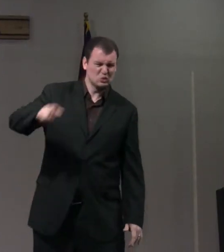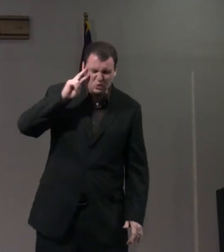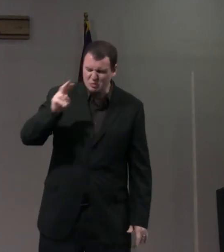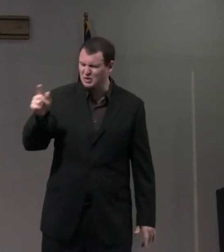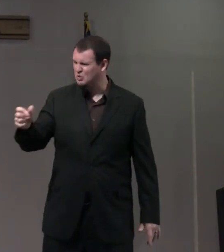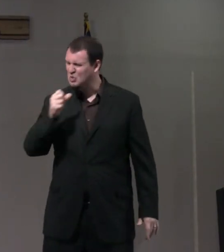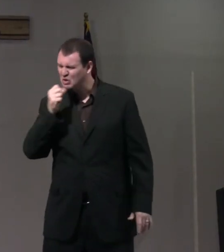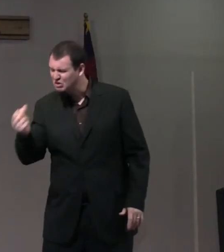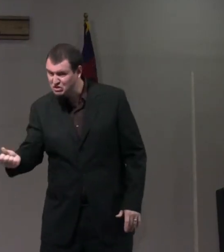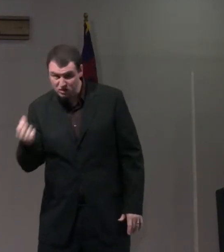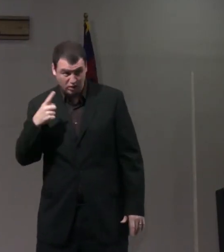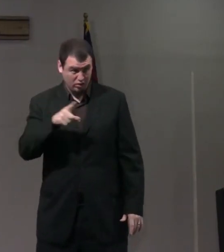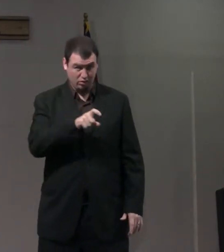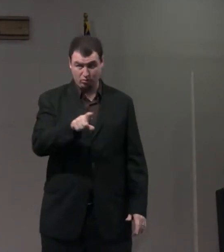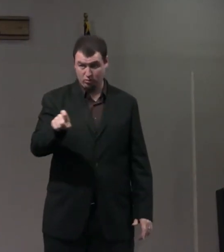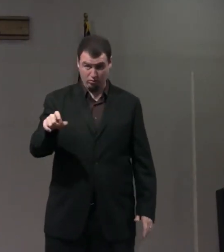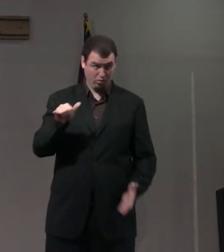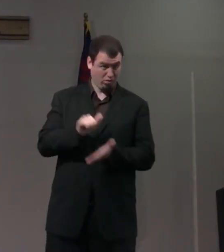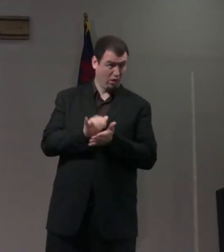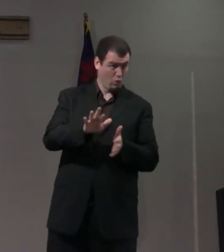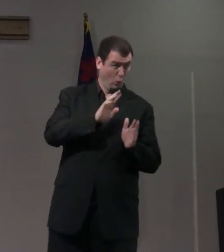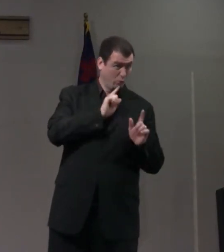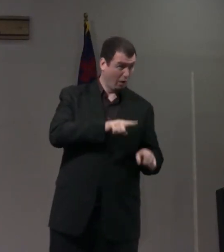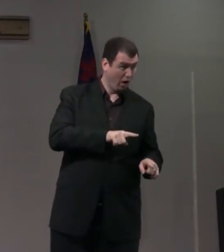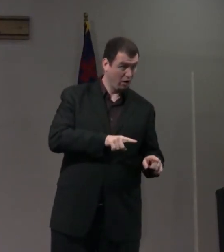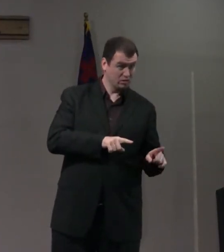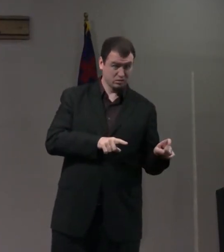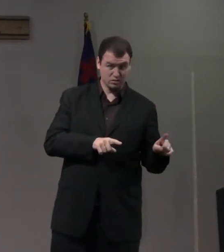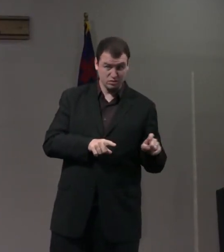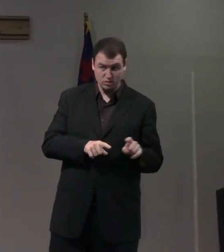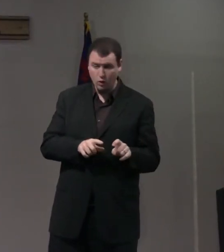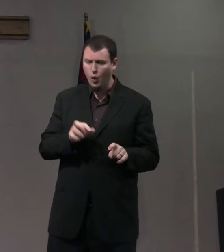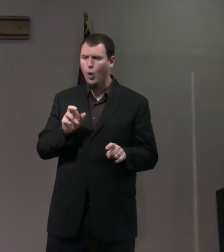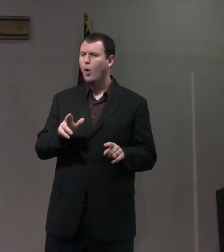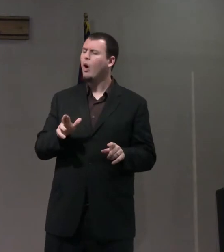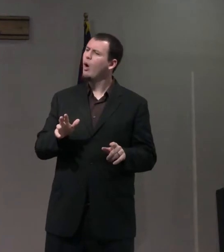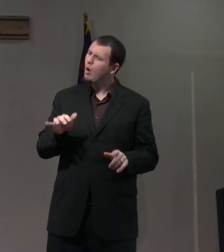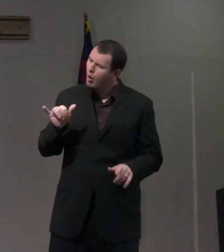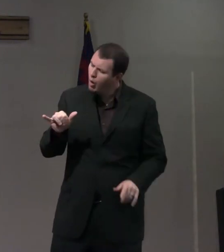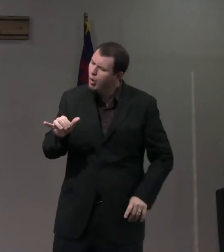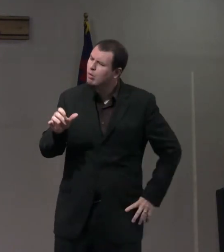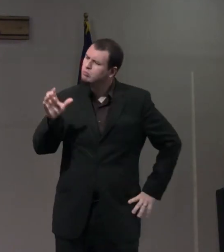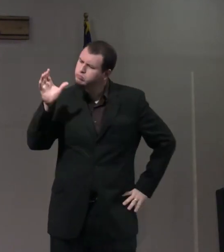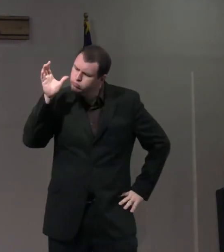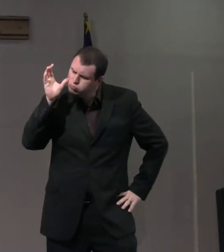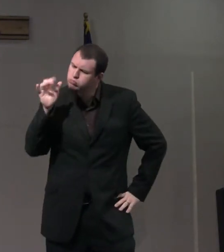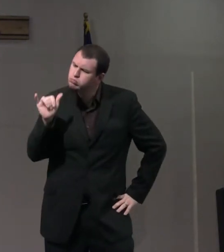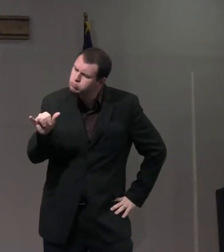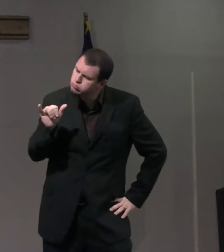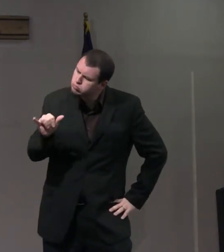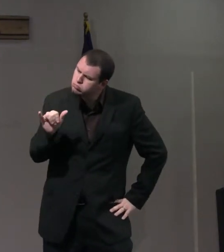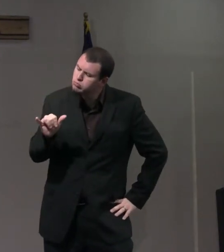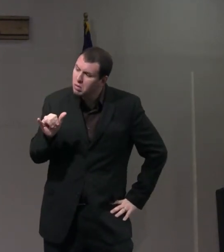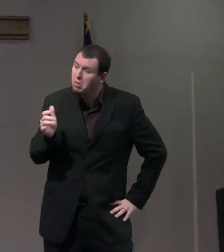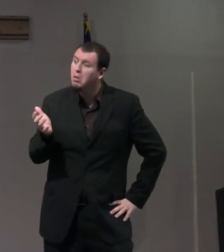People come to you and you say, "What? That's stupid." Is that going to be your response? Or are you going to